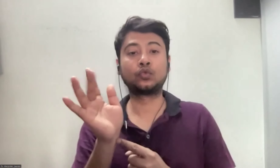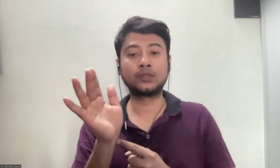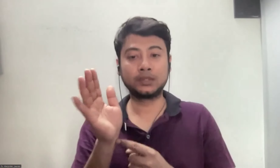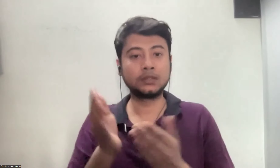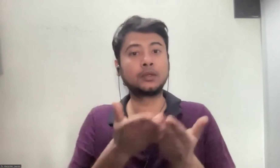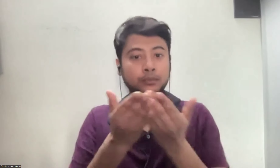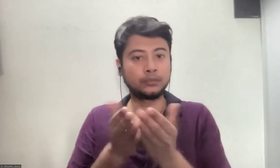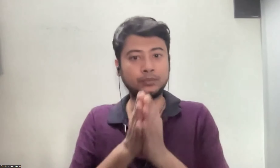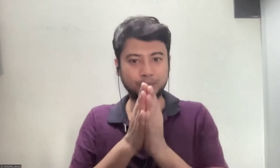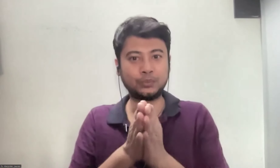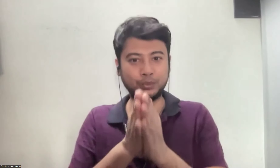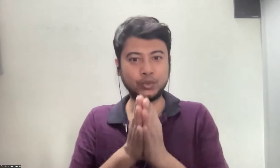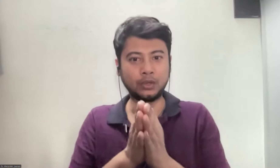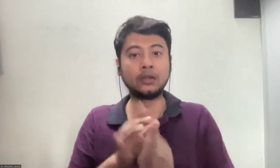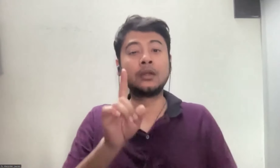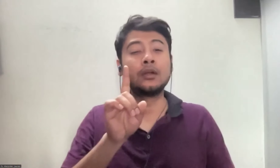picture.